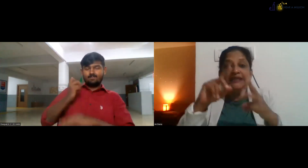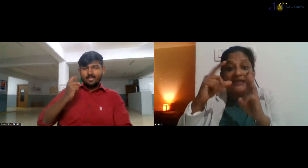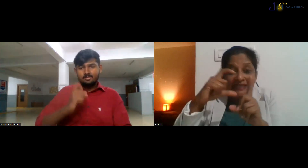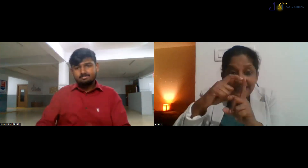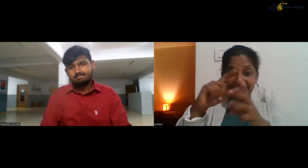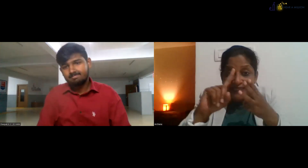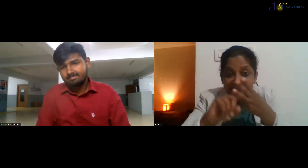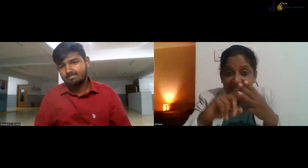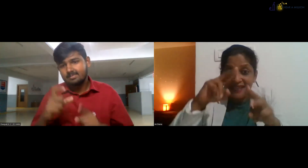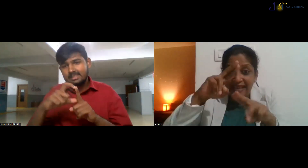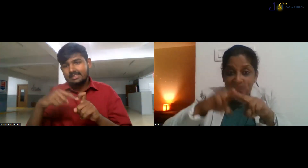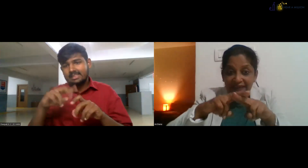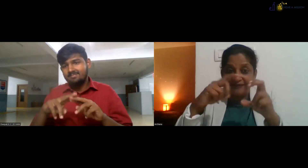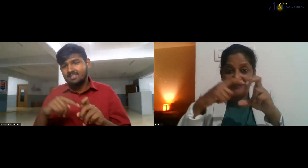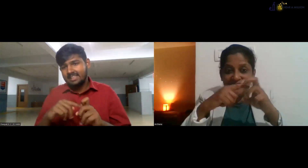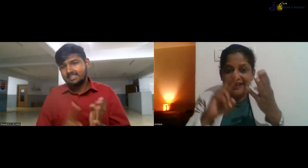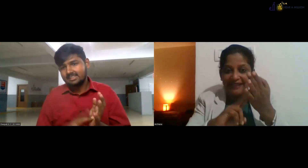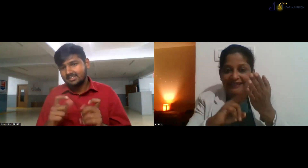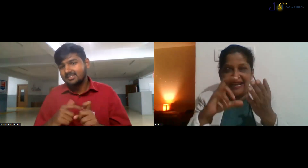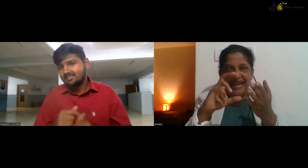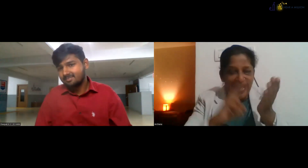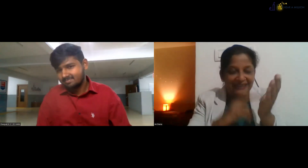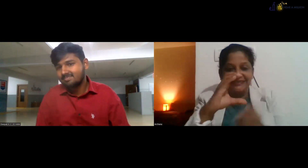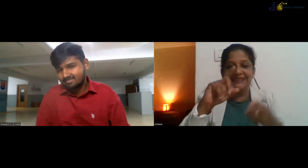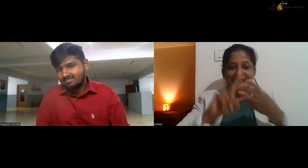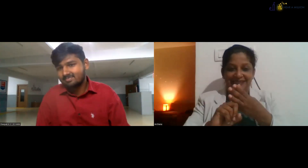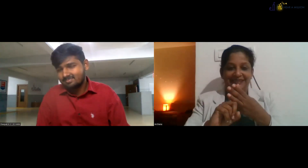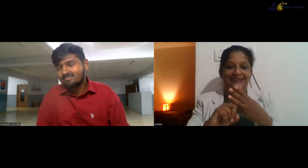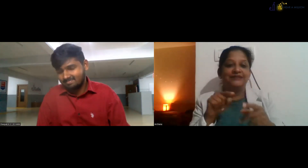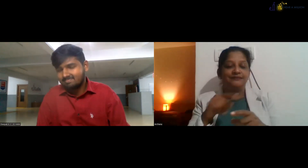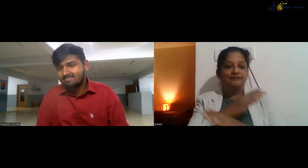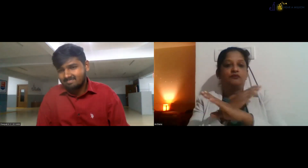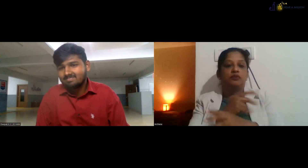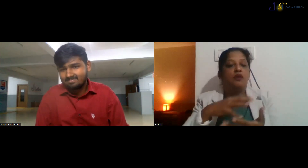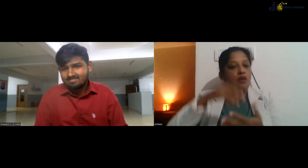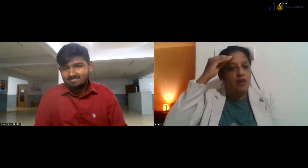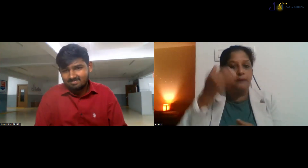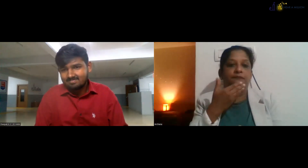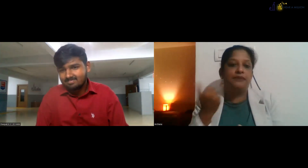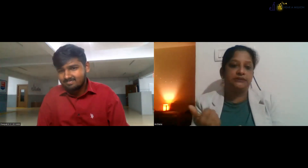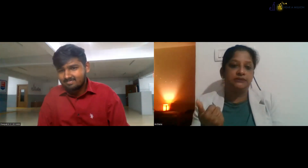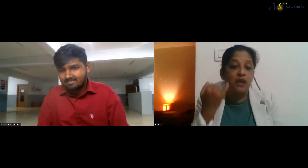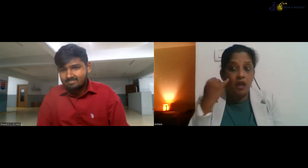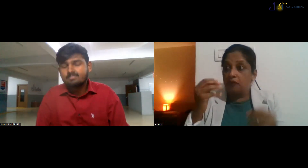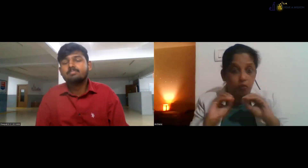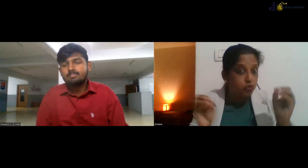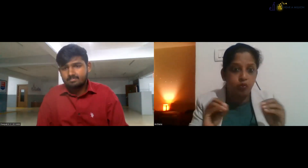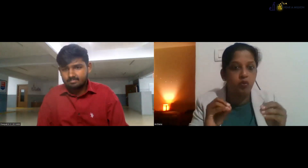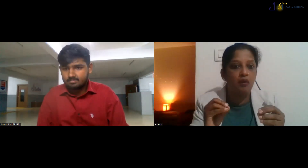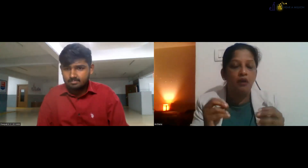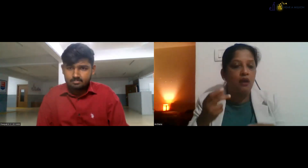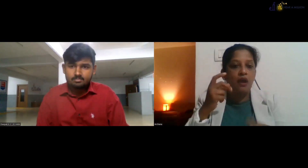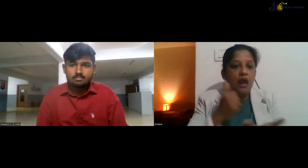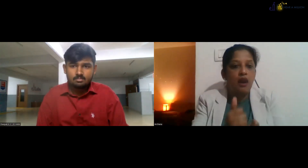so Self-defense, yes. Self-defense, for self-defense you need to have these things so that you can be